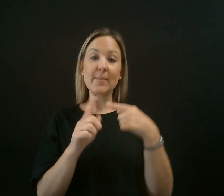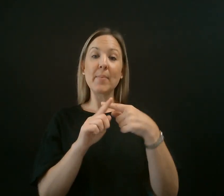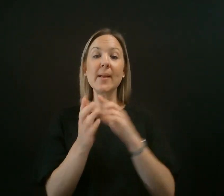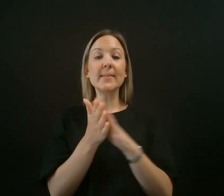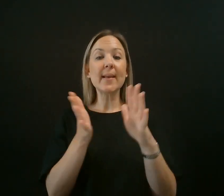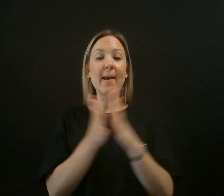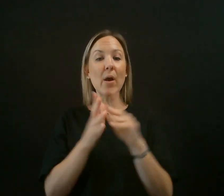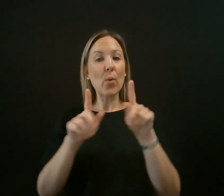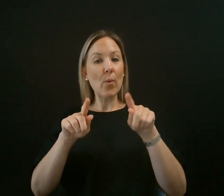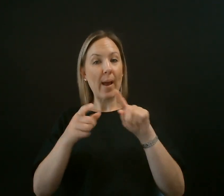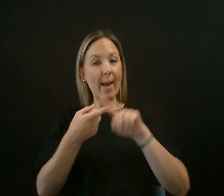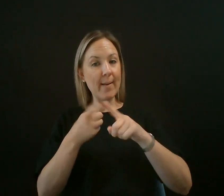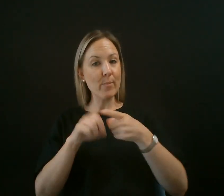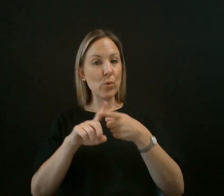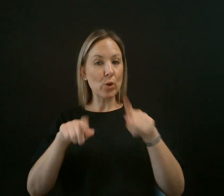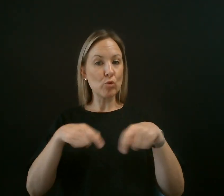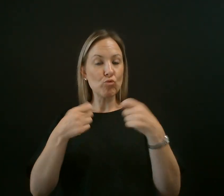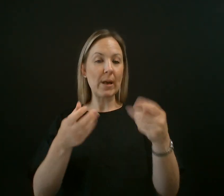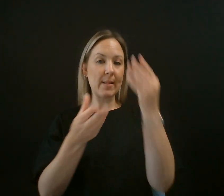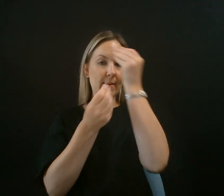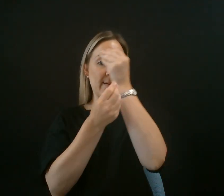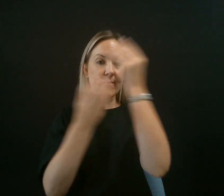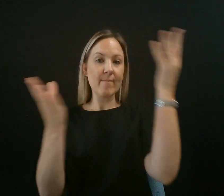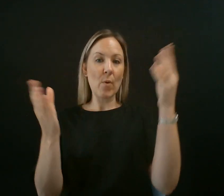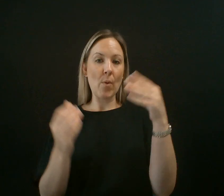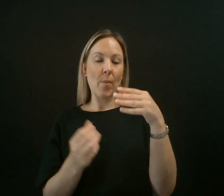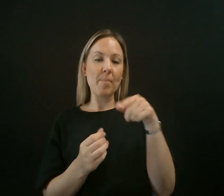will inform tenants of those rights and responsibilities.